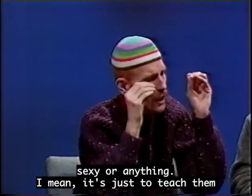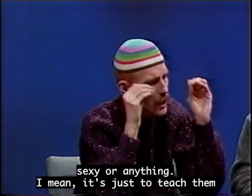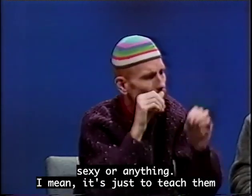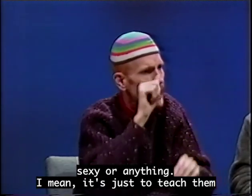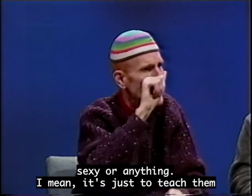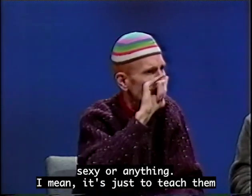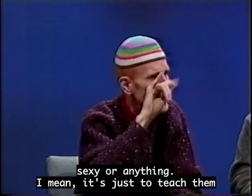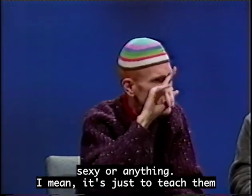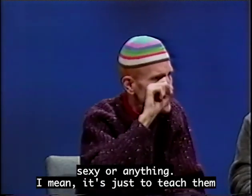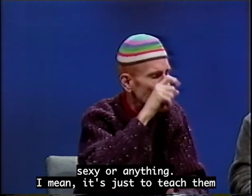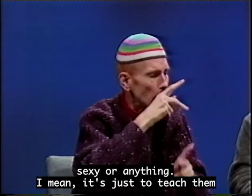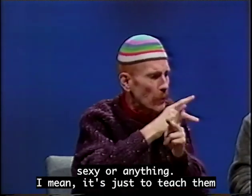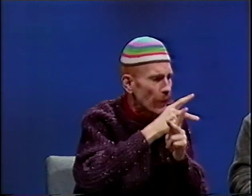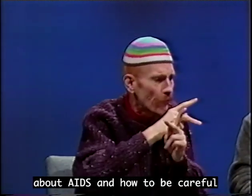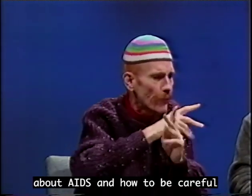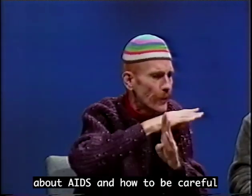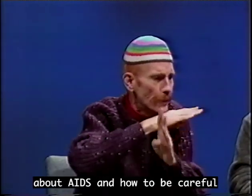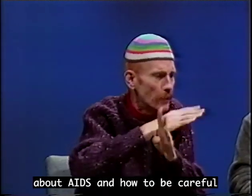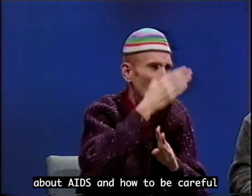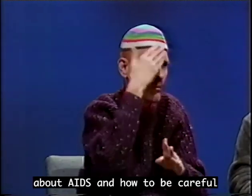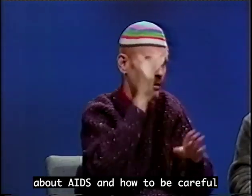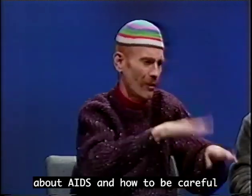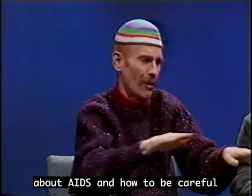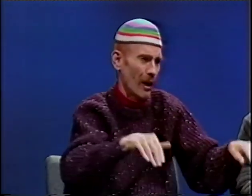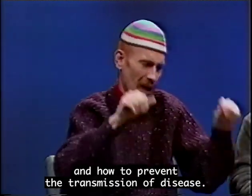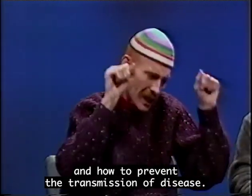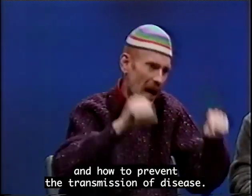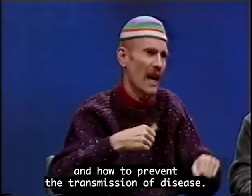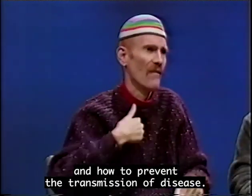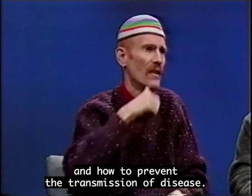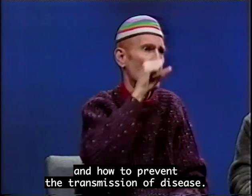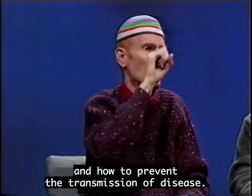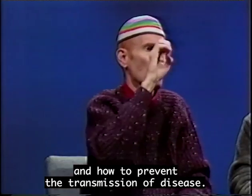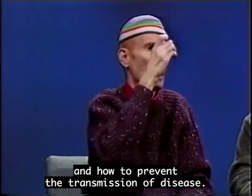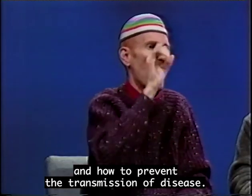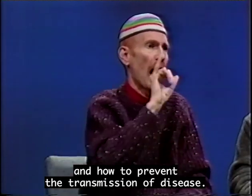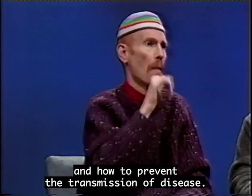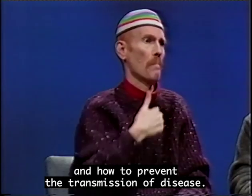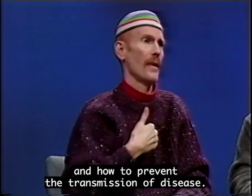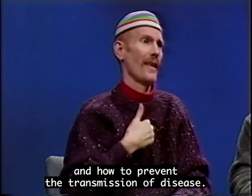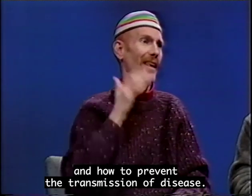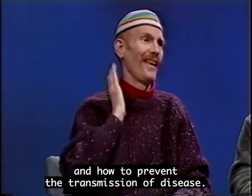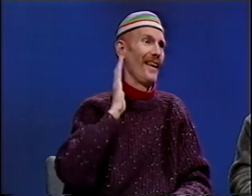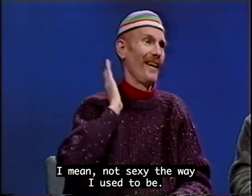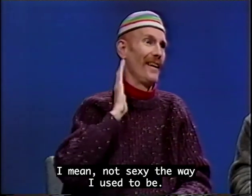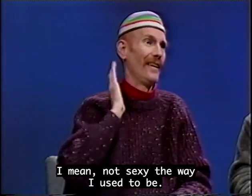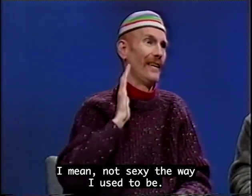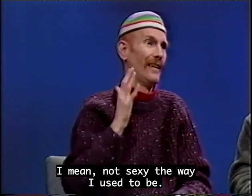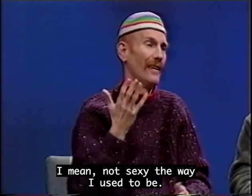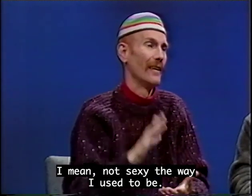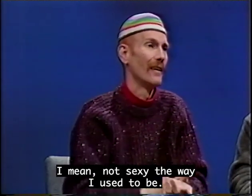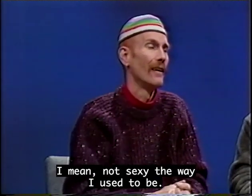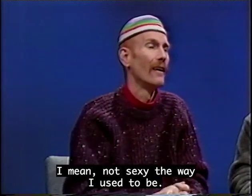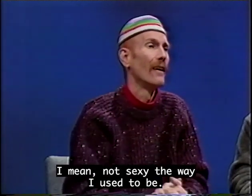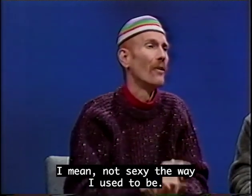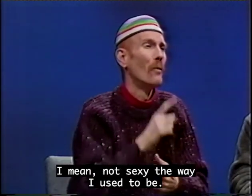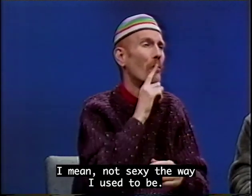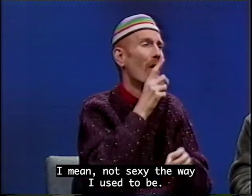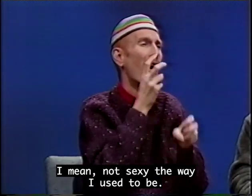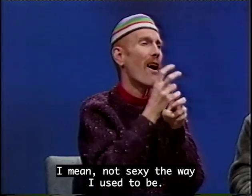sexy or anything. I mean, it's just to teach them about AIDS and how to be careful and how to prevent the transmission of disease. I mean, not sexy the way I